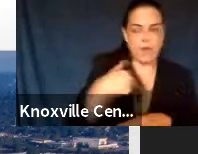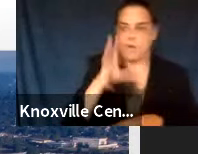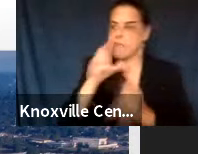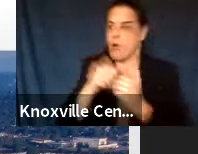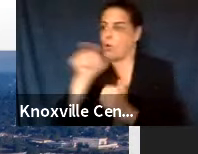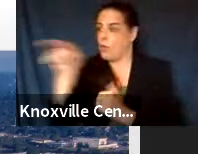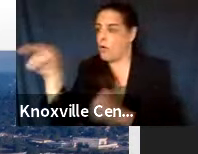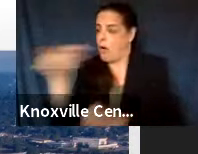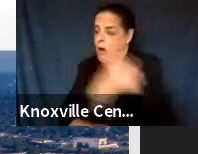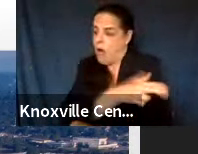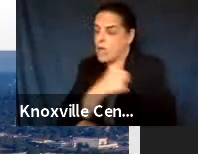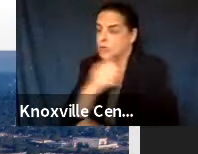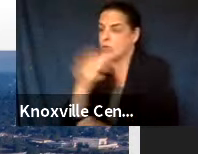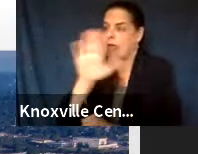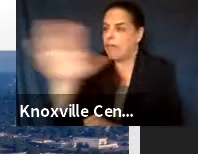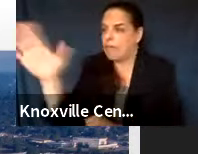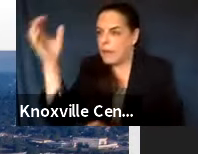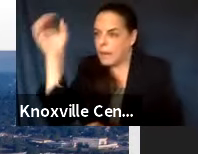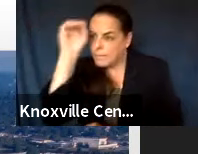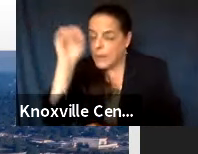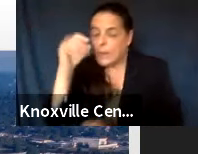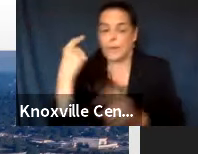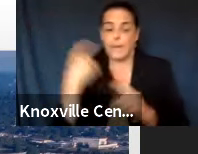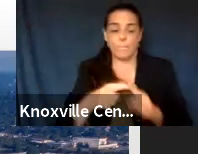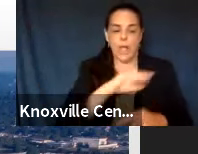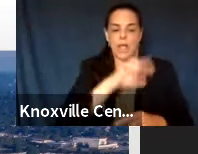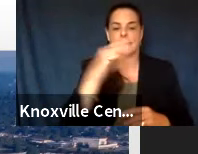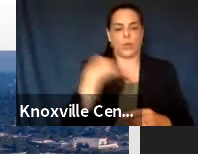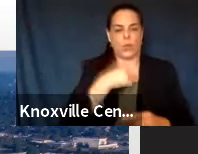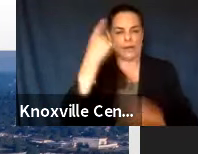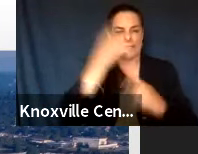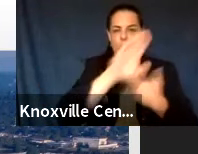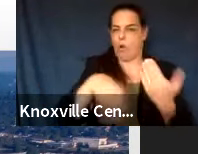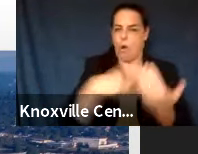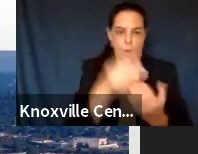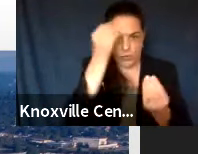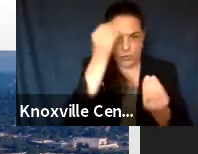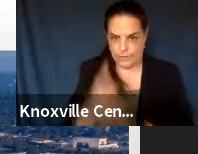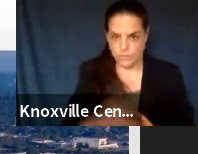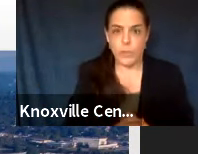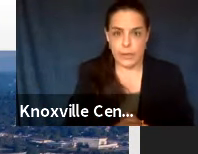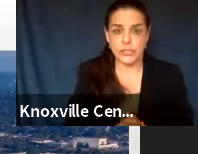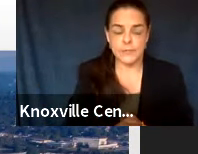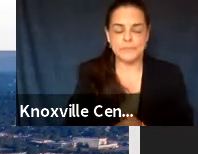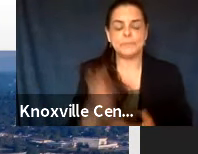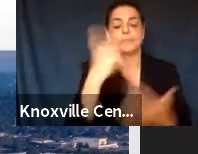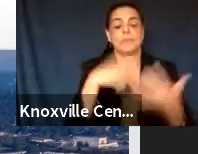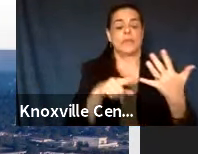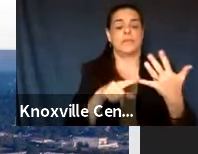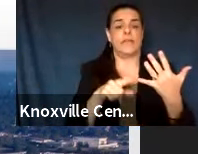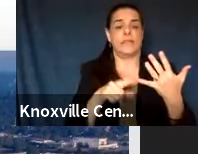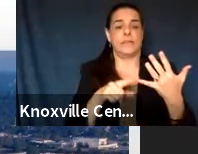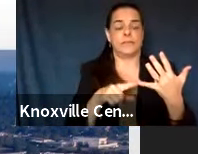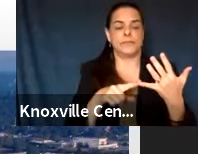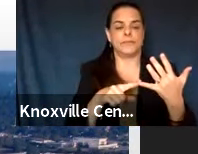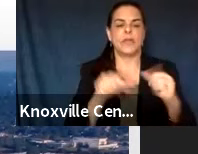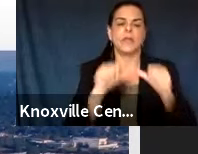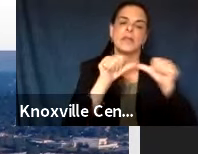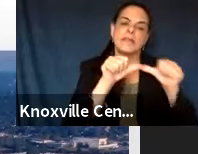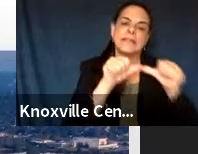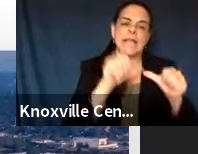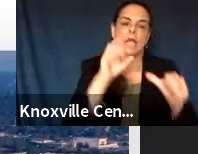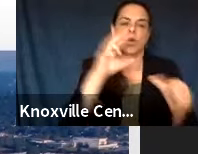input, as well as taking all of the data into consideration. Our fifth benchmark, sustained or